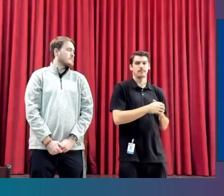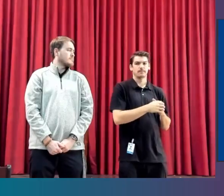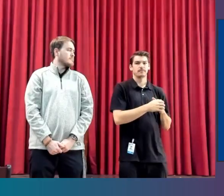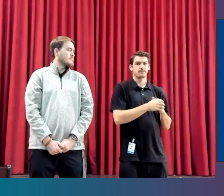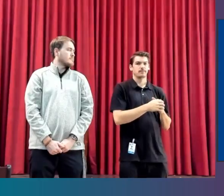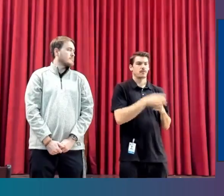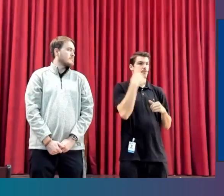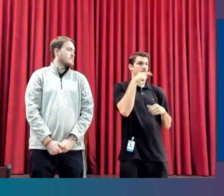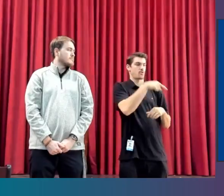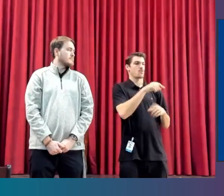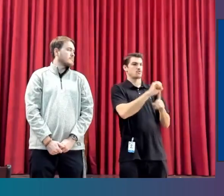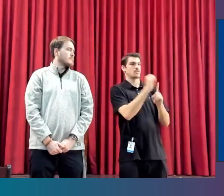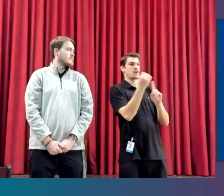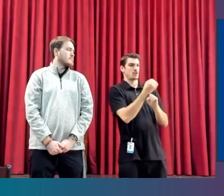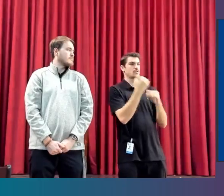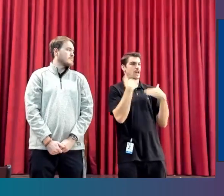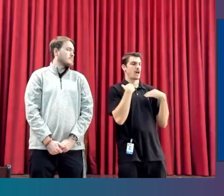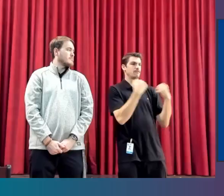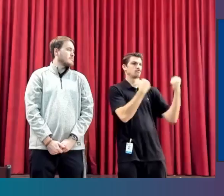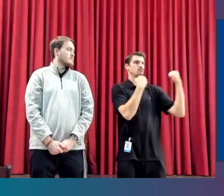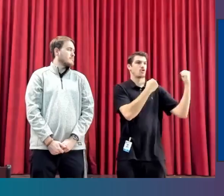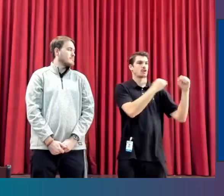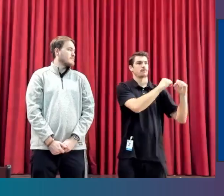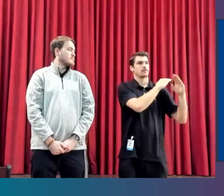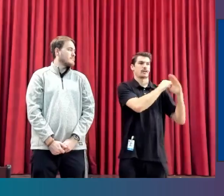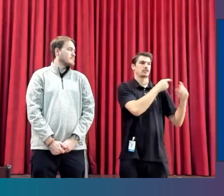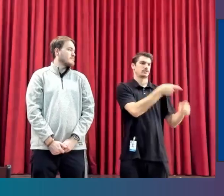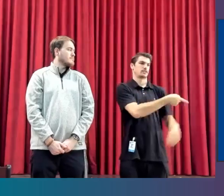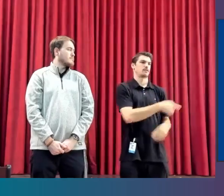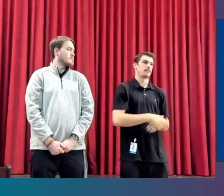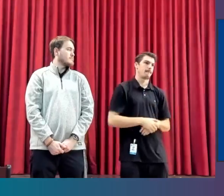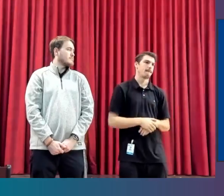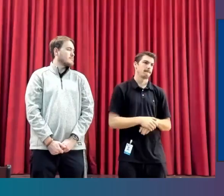In those scenarios, right, you have stronger protections there.